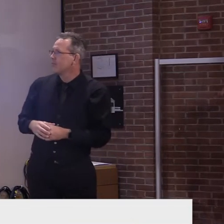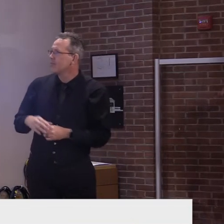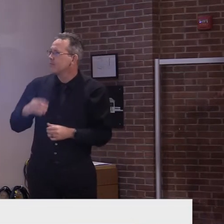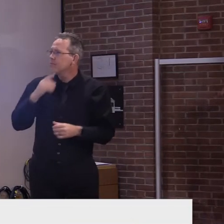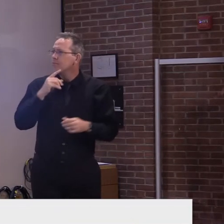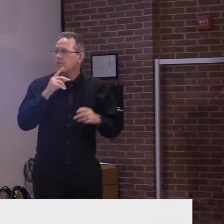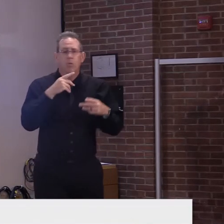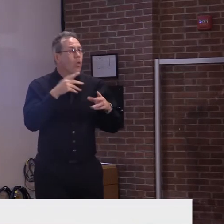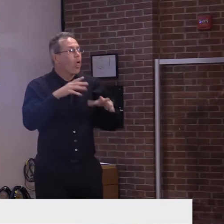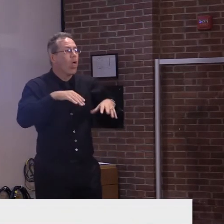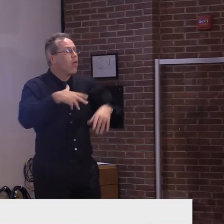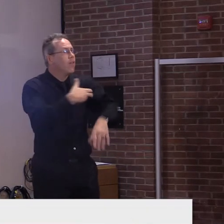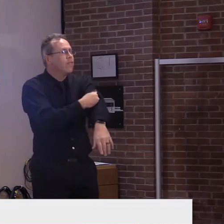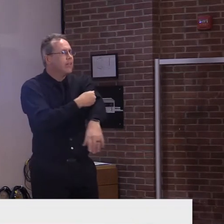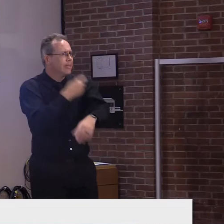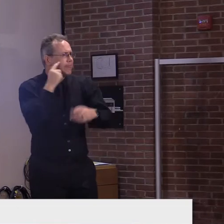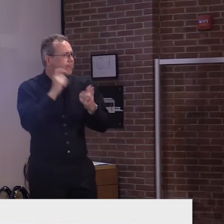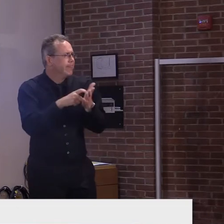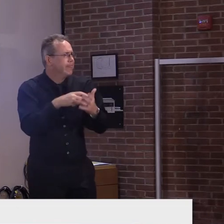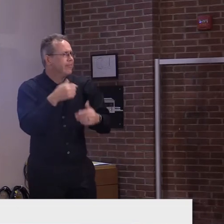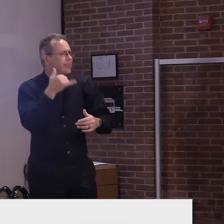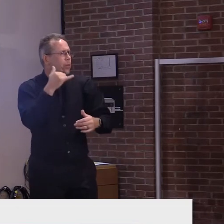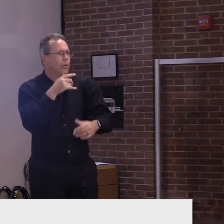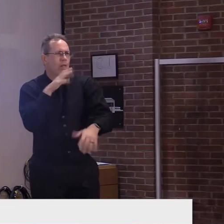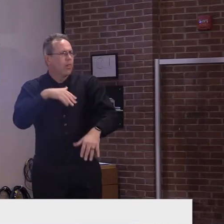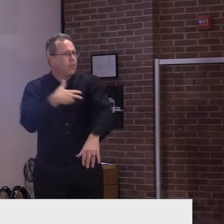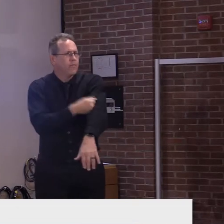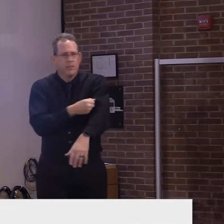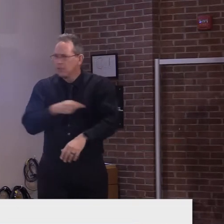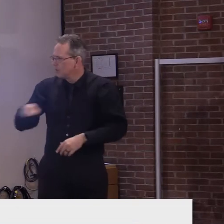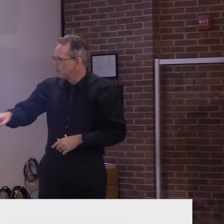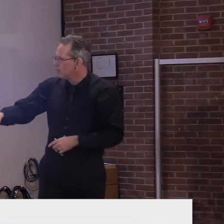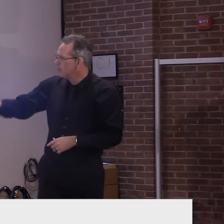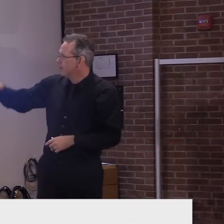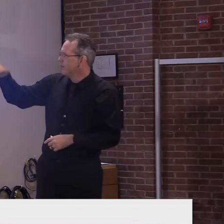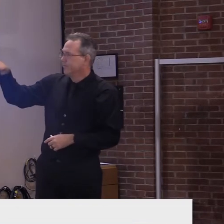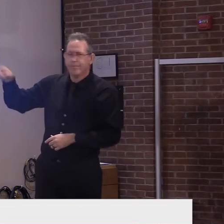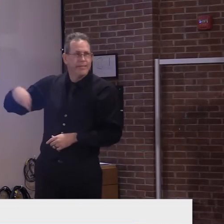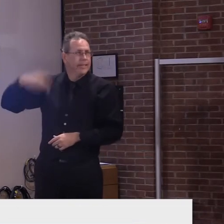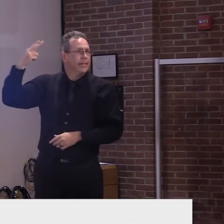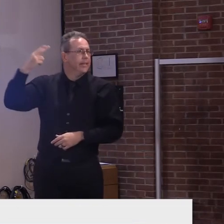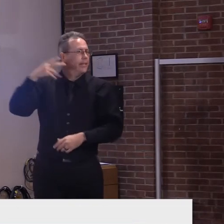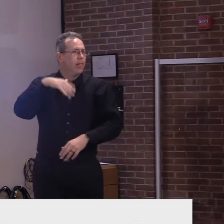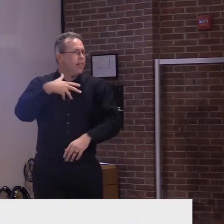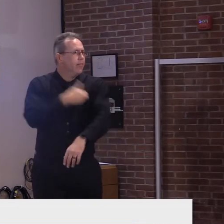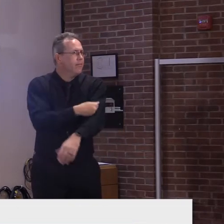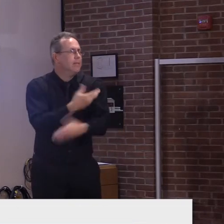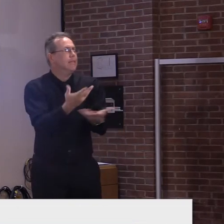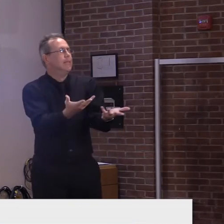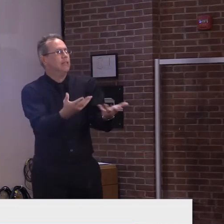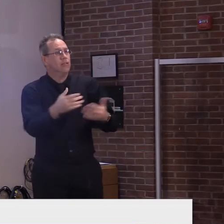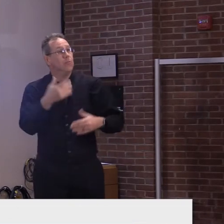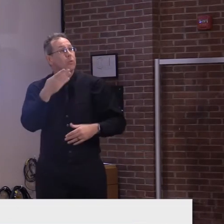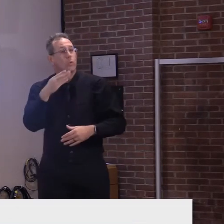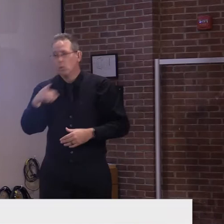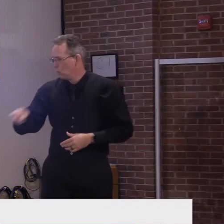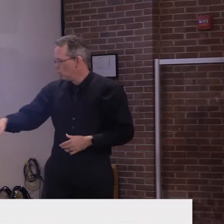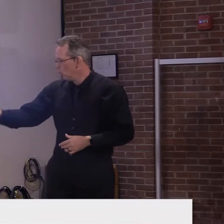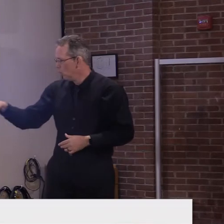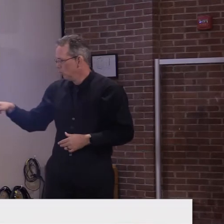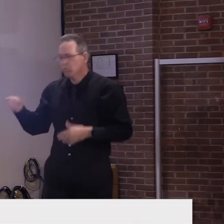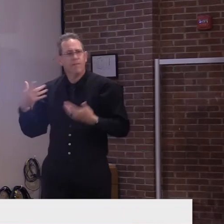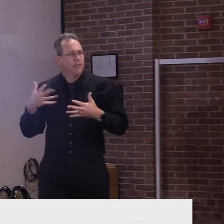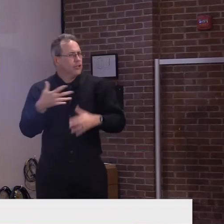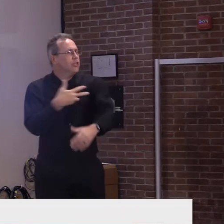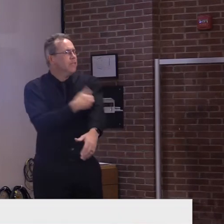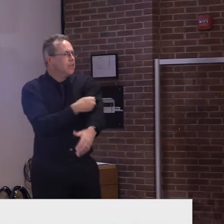days, the rate of growth has gone up more considerably in that not fully vaccinated rate, and the rate of growth has been